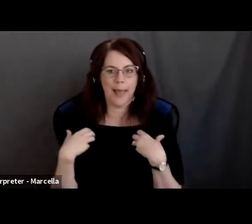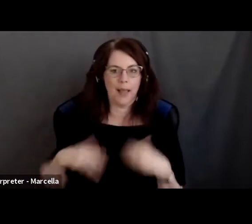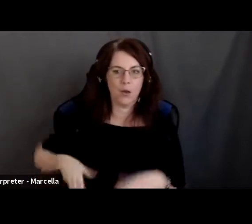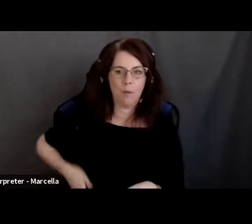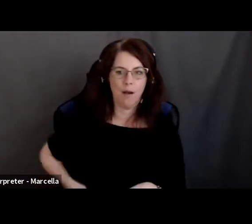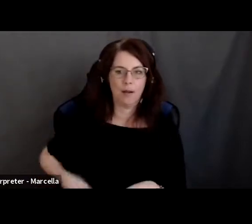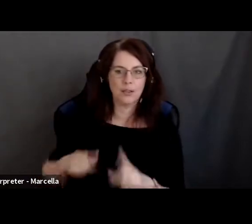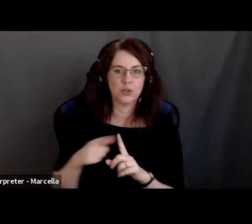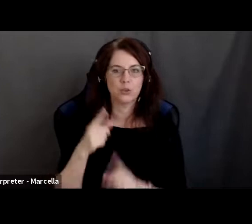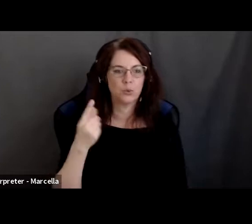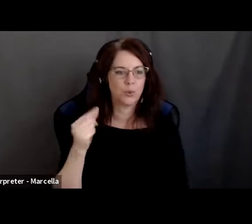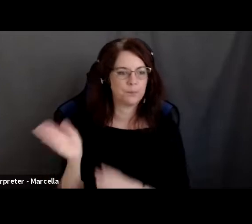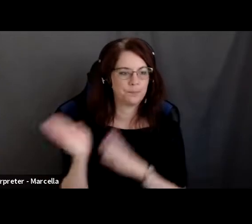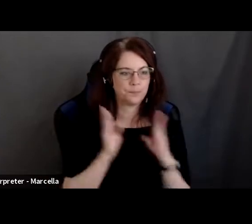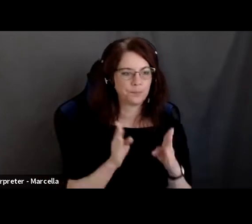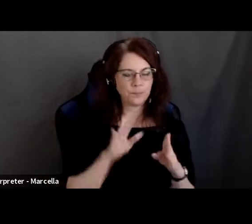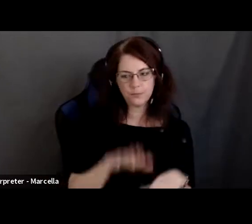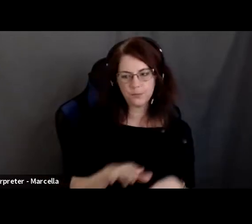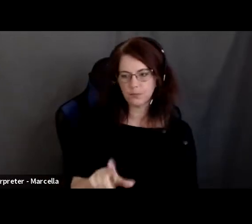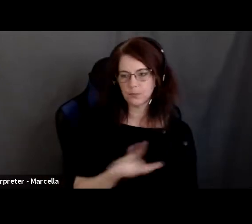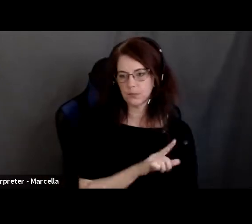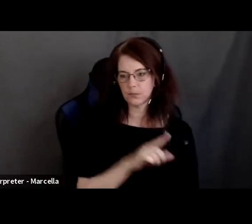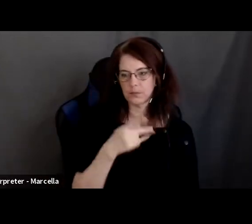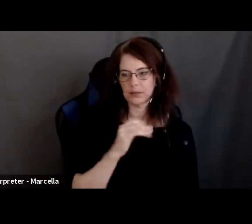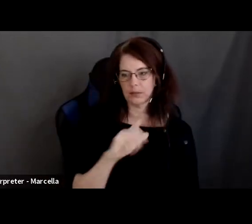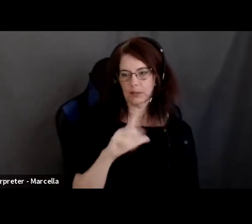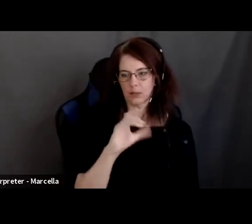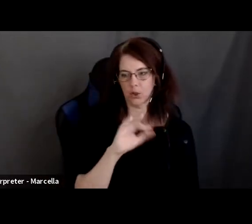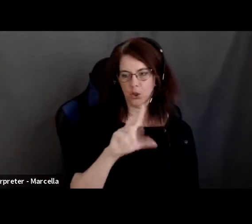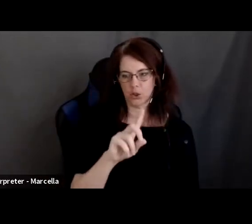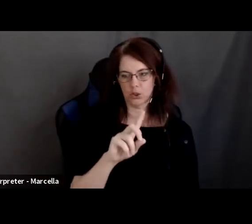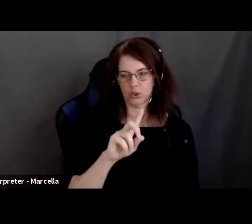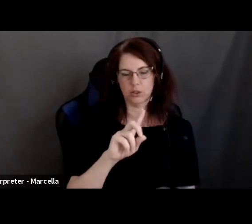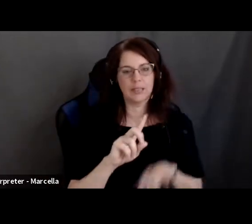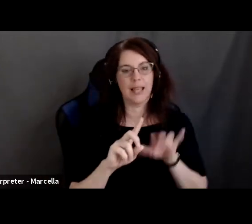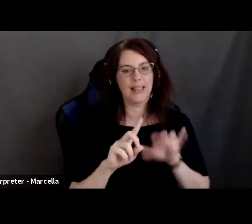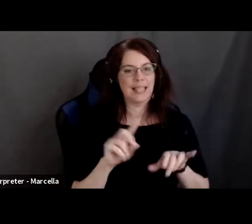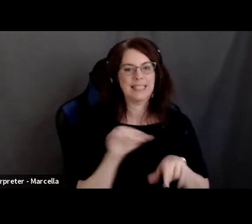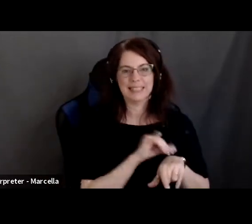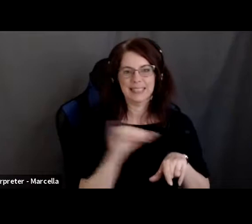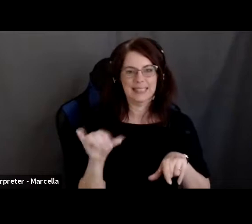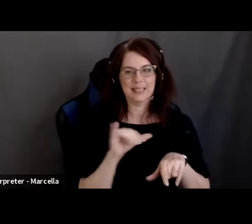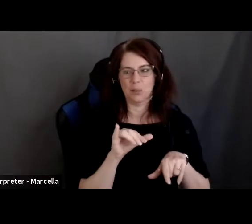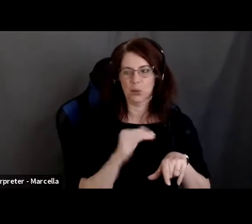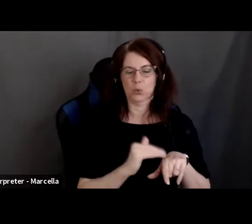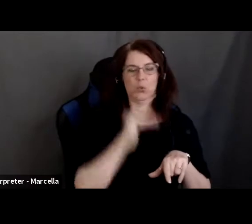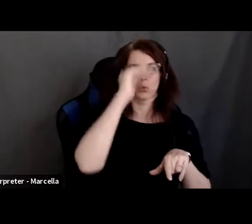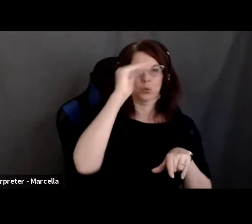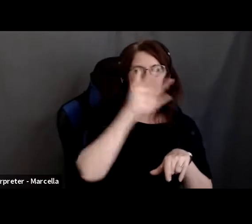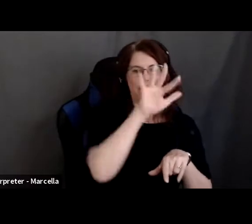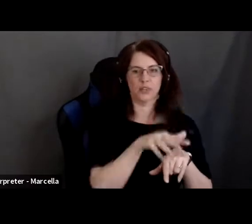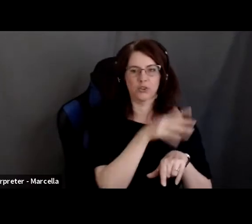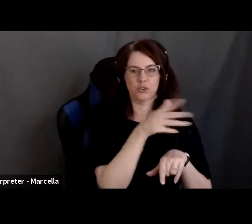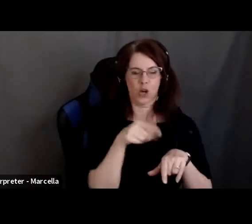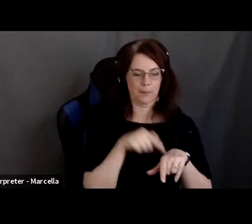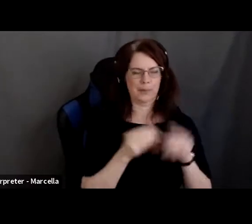go. In the lower left-hand corner, we have the pill card. So this is very similar to the item above it, but it's a